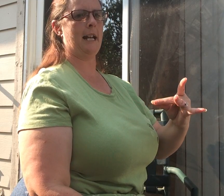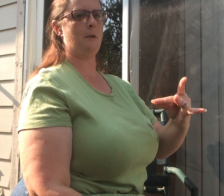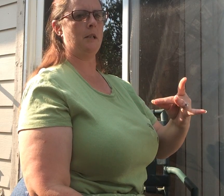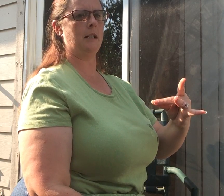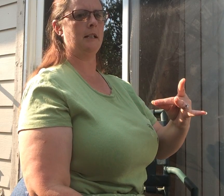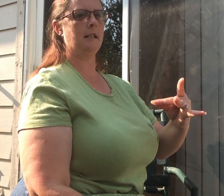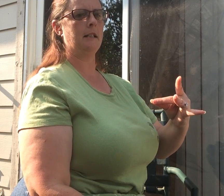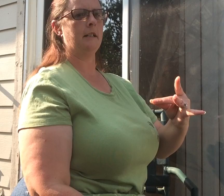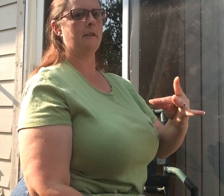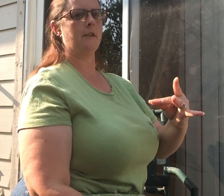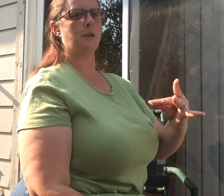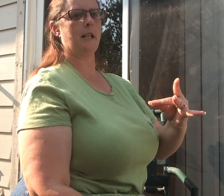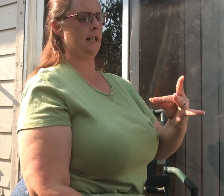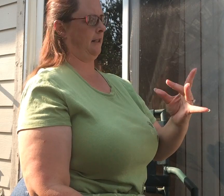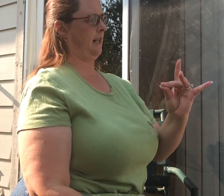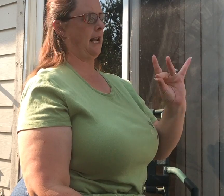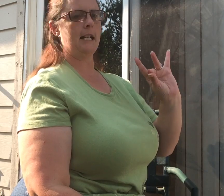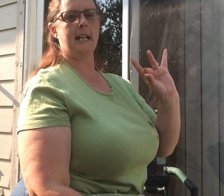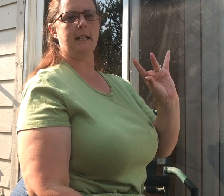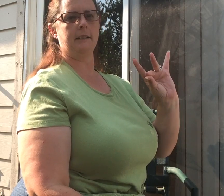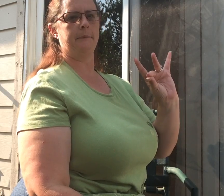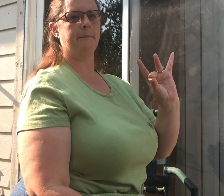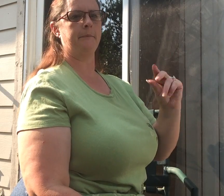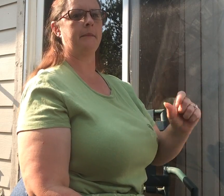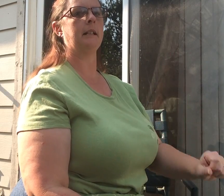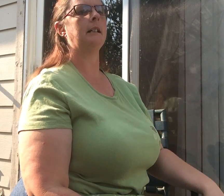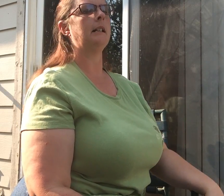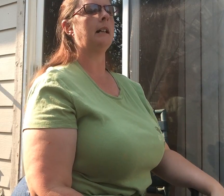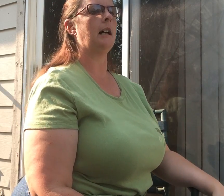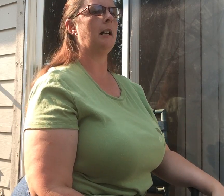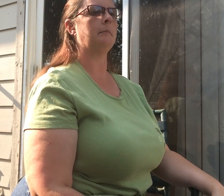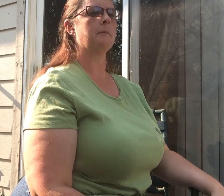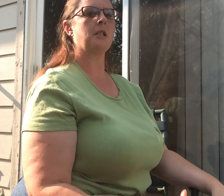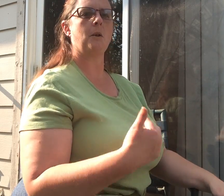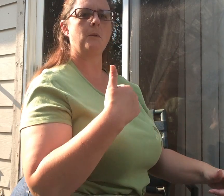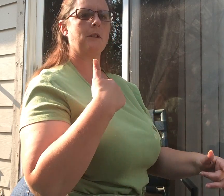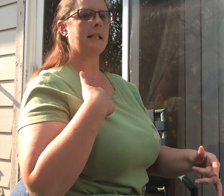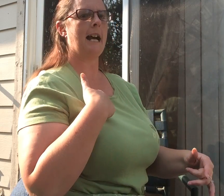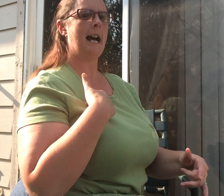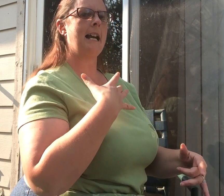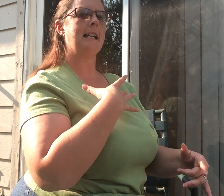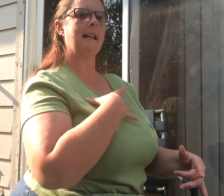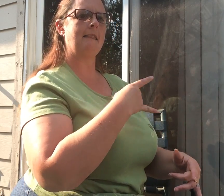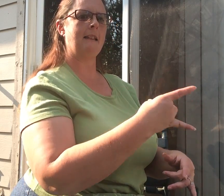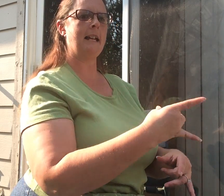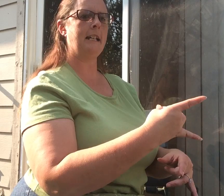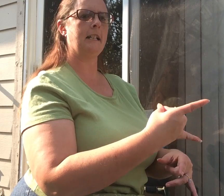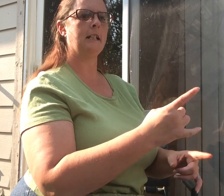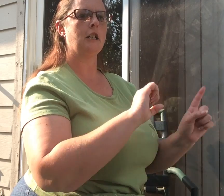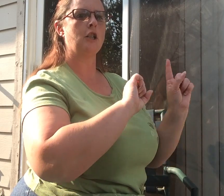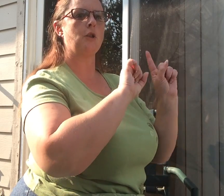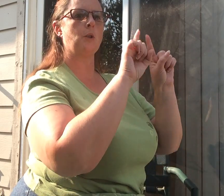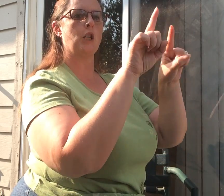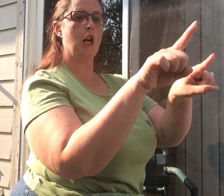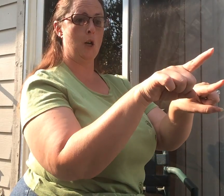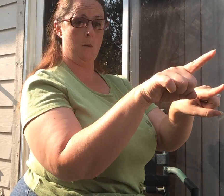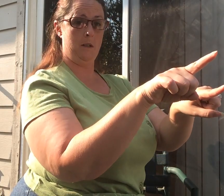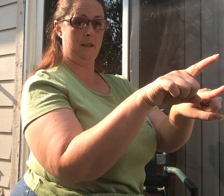out to that 8 hand. So you can say, I like to go.